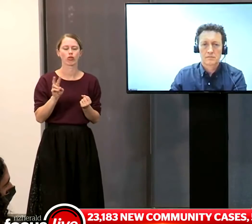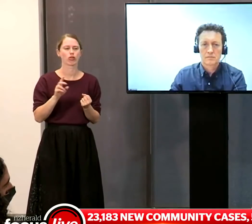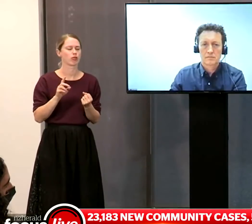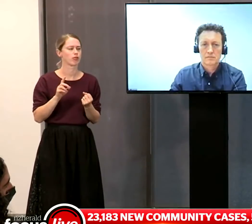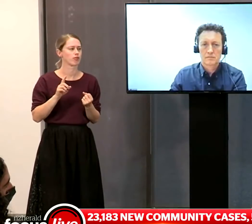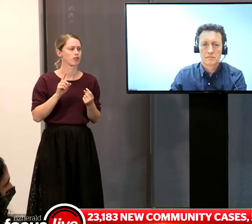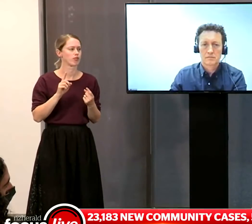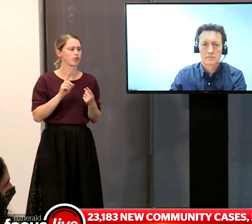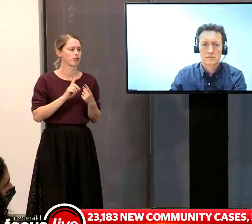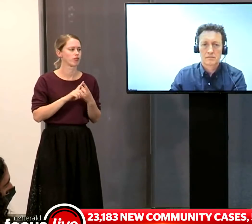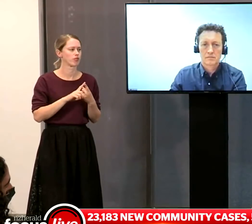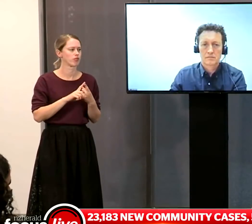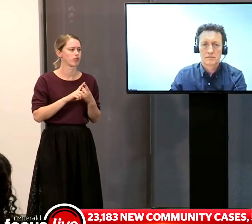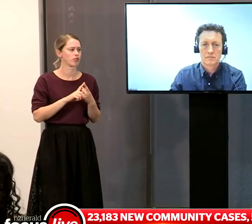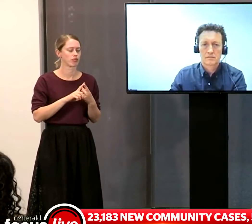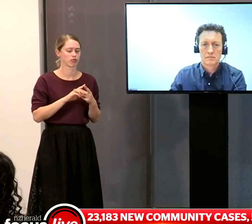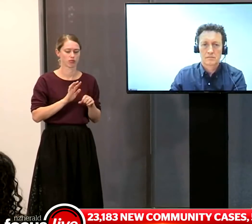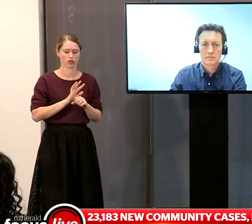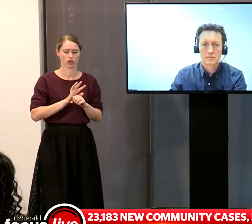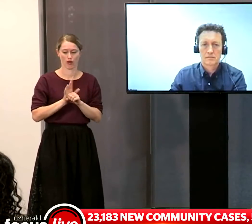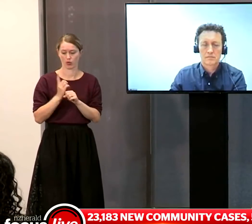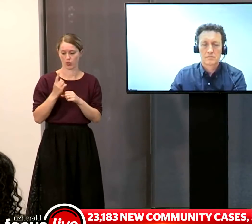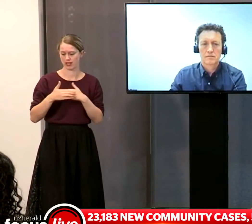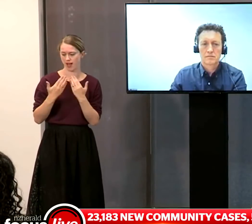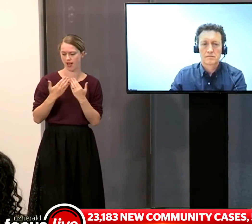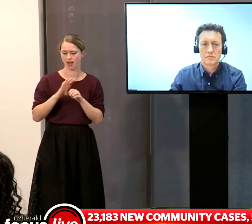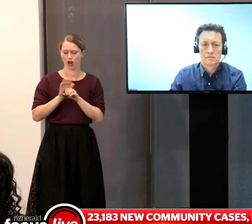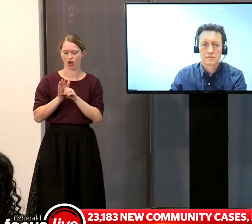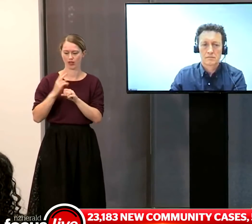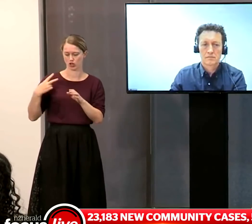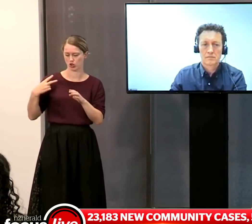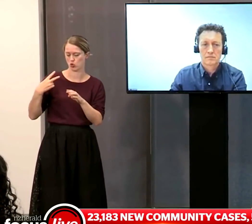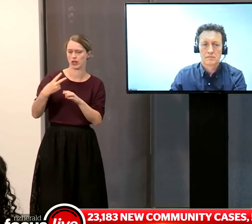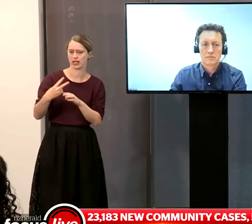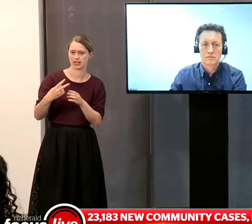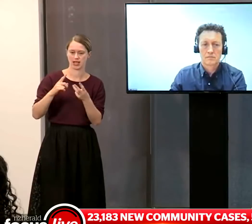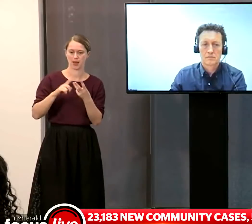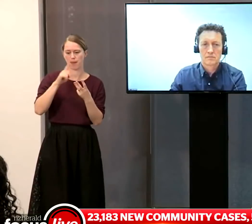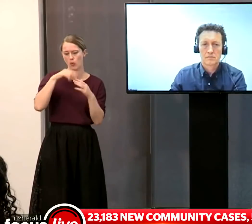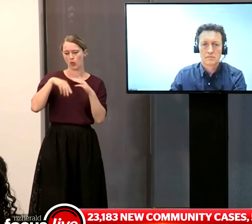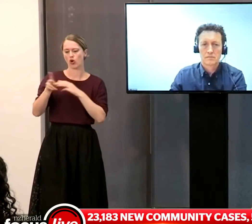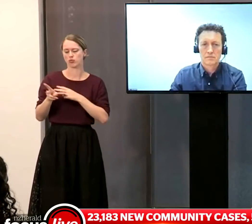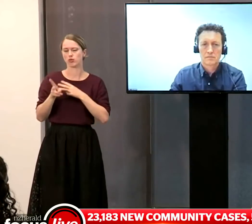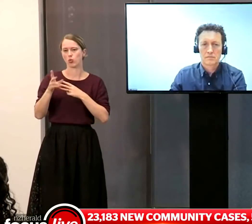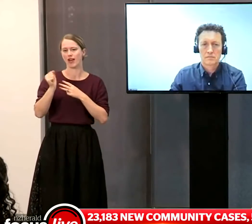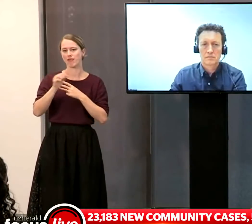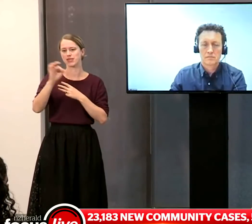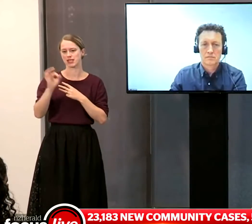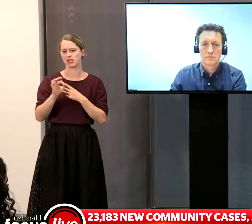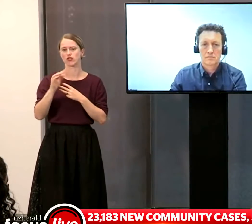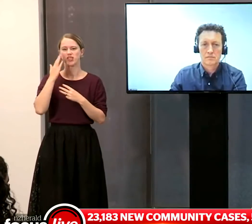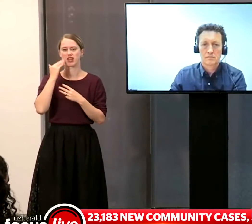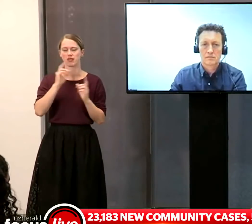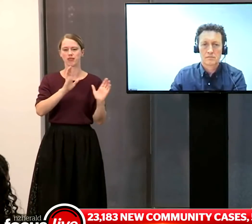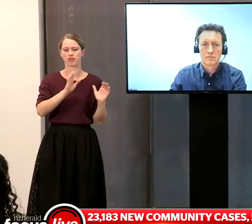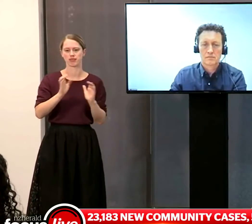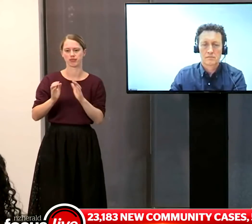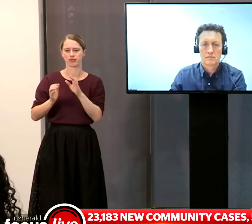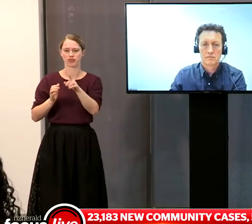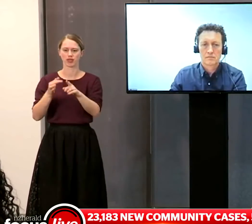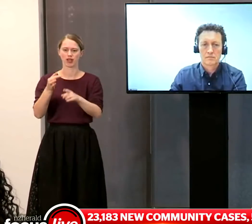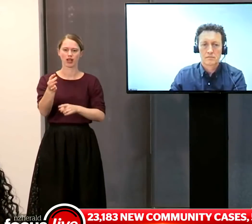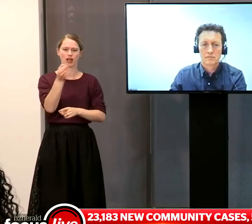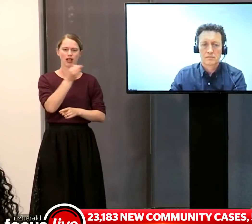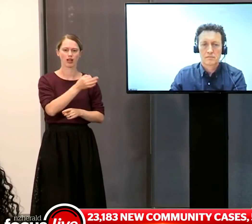the cases in the last day, the cases in the last 2 weeks, and also those who are currently in hospital. Yes, we can provide those. What is your reaction